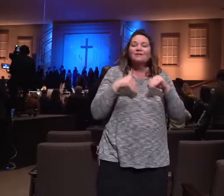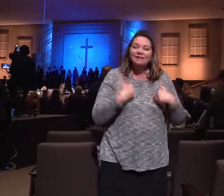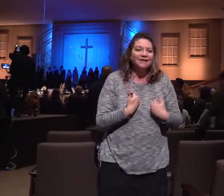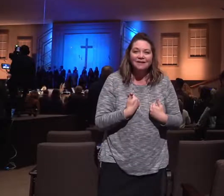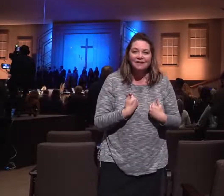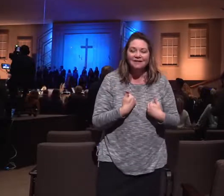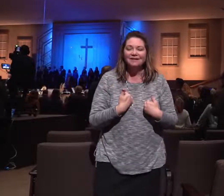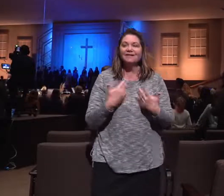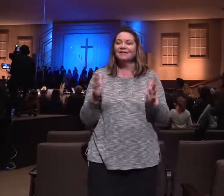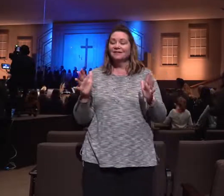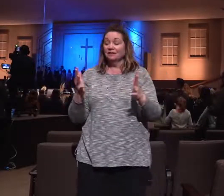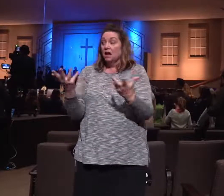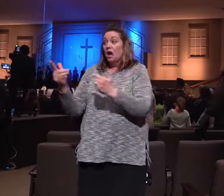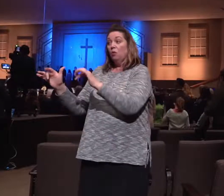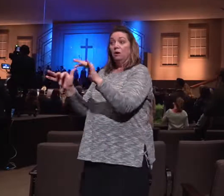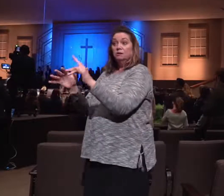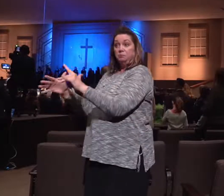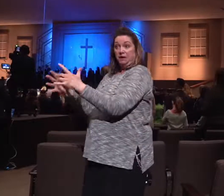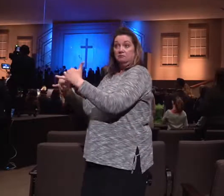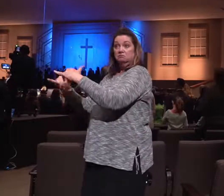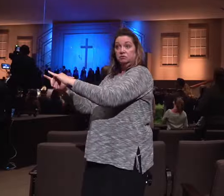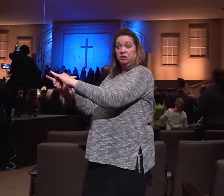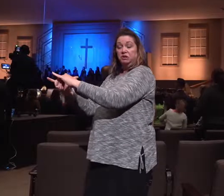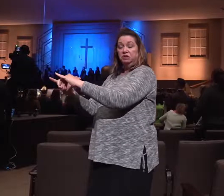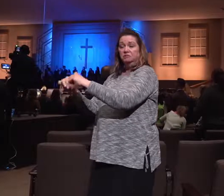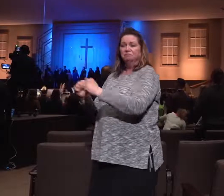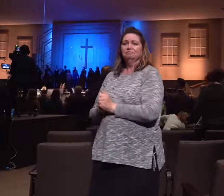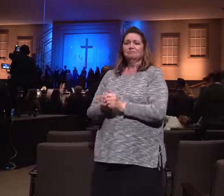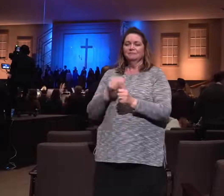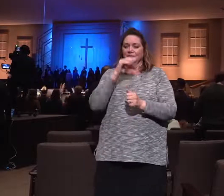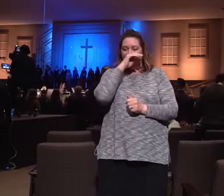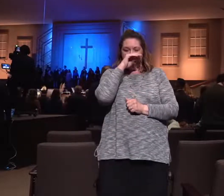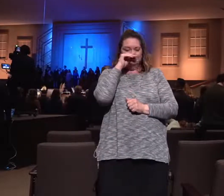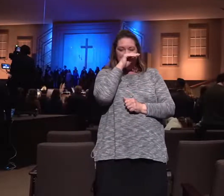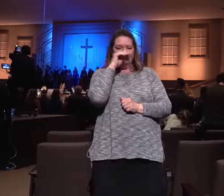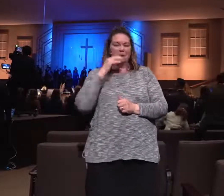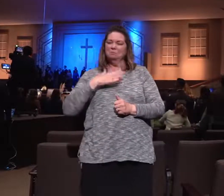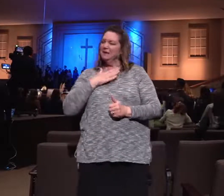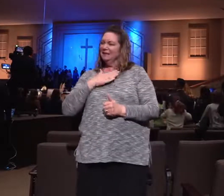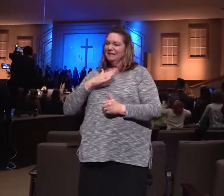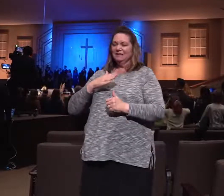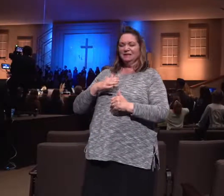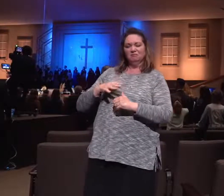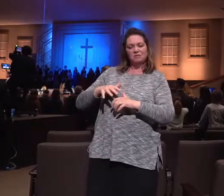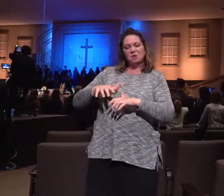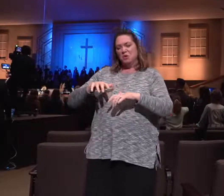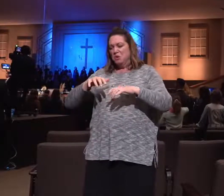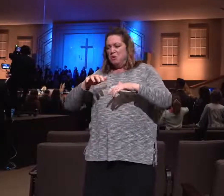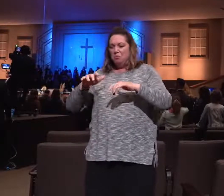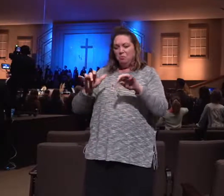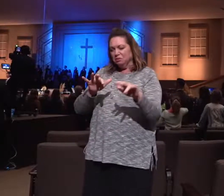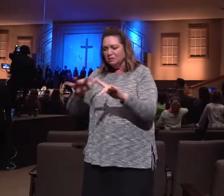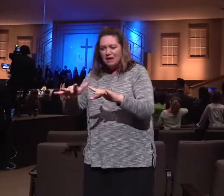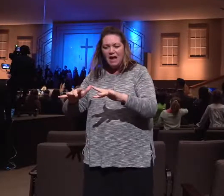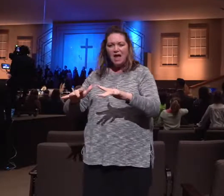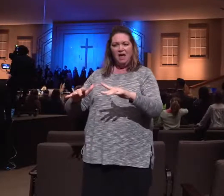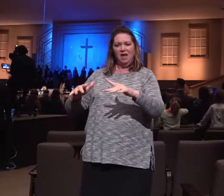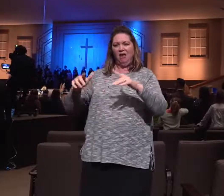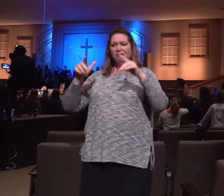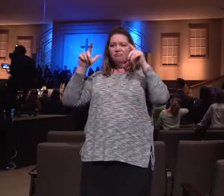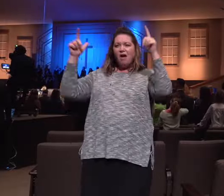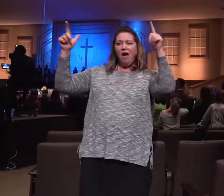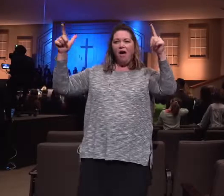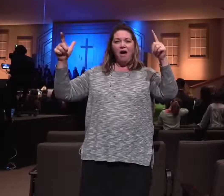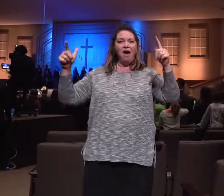love. I want the piano to play. I like it when the men play. I want you to pound those keys over there. I want you to lift your voice up and